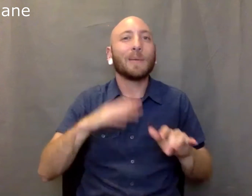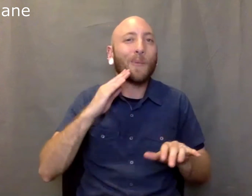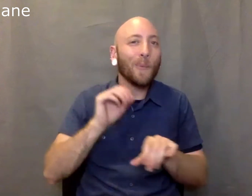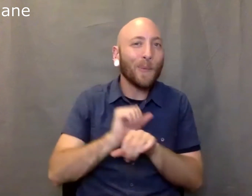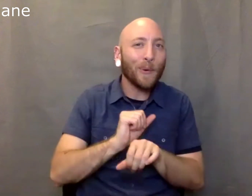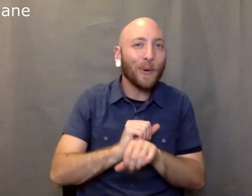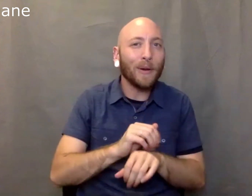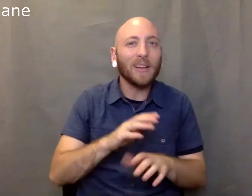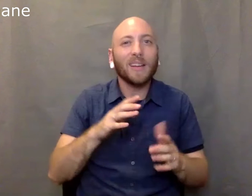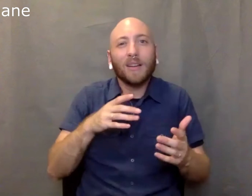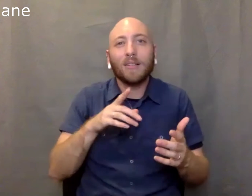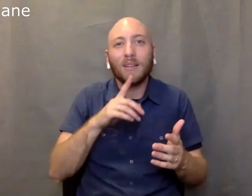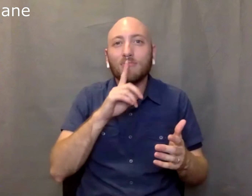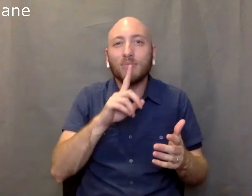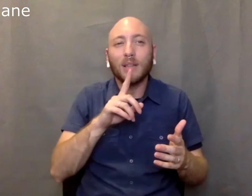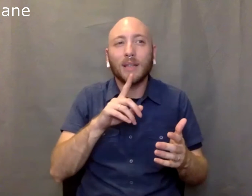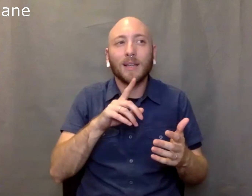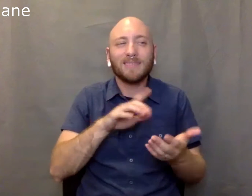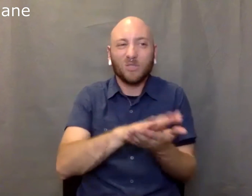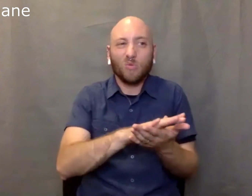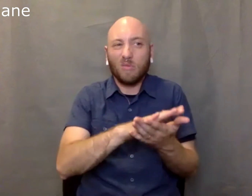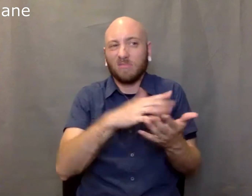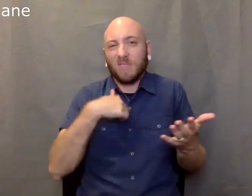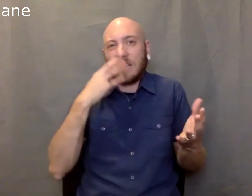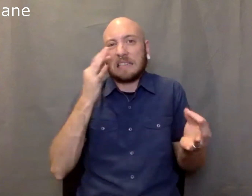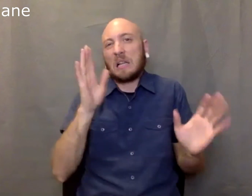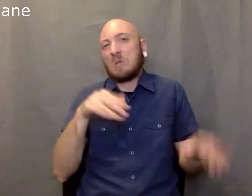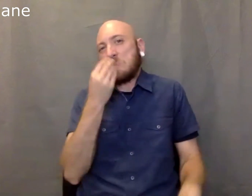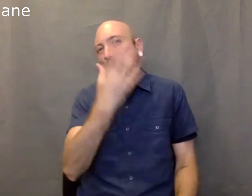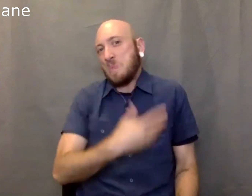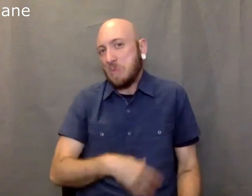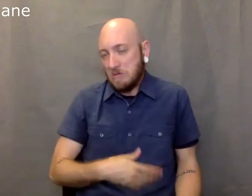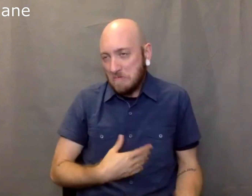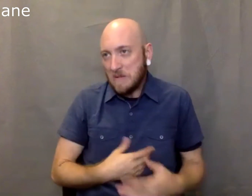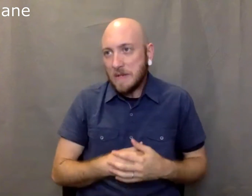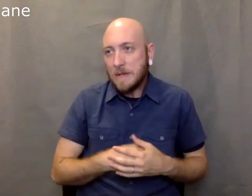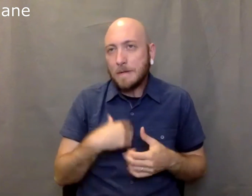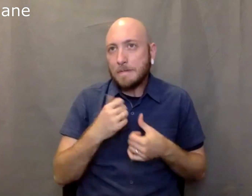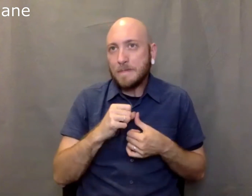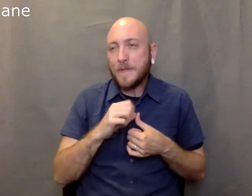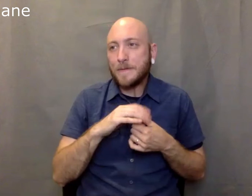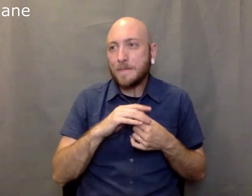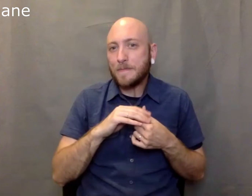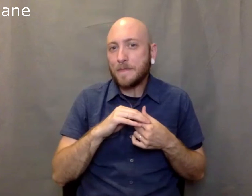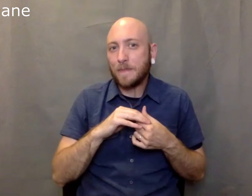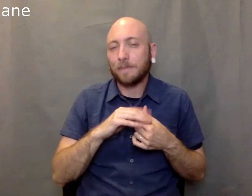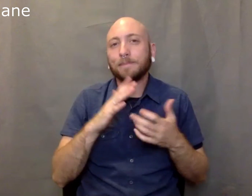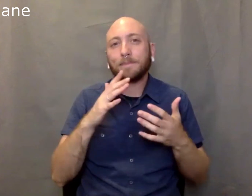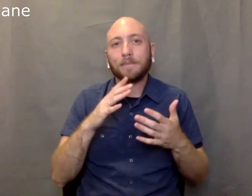about my education really. And I remember I started doing drugs before I was drinking.